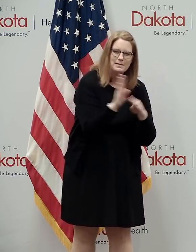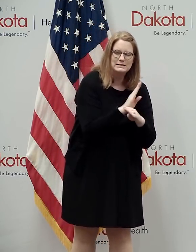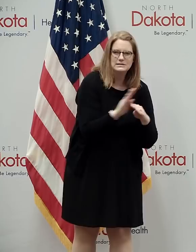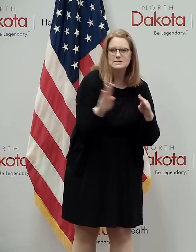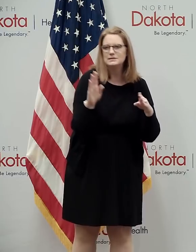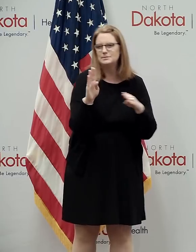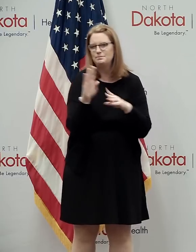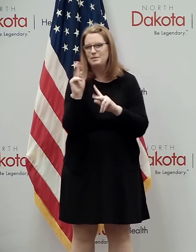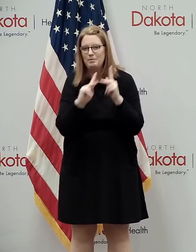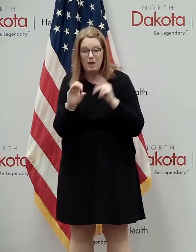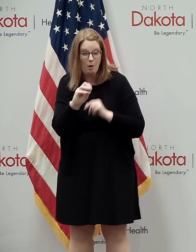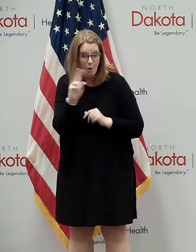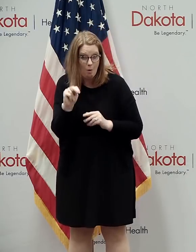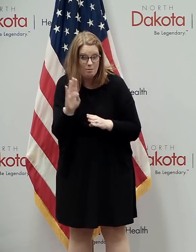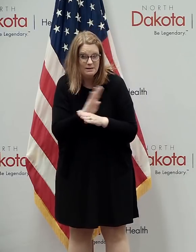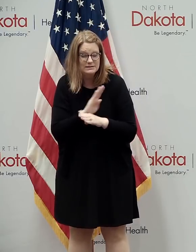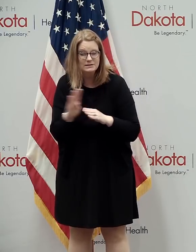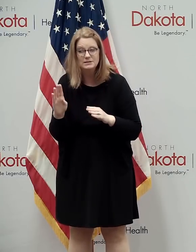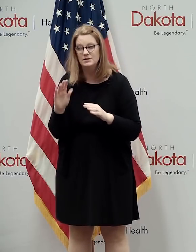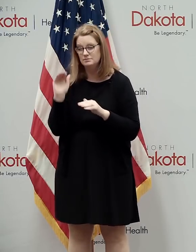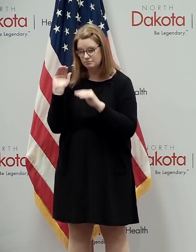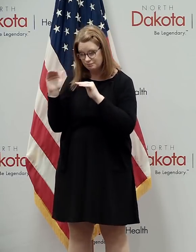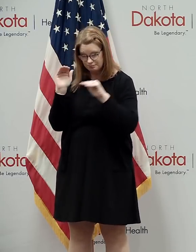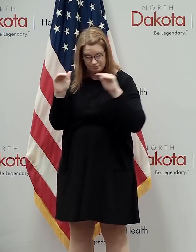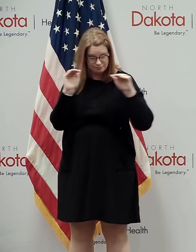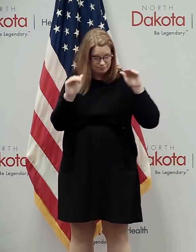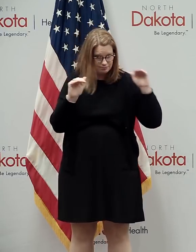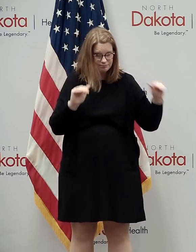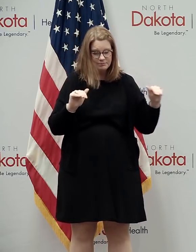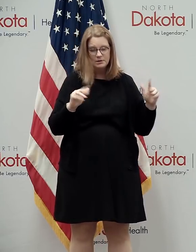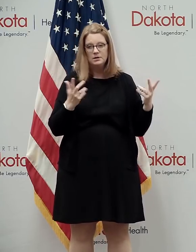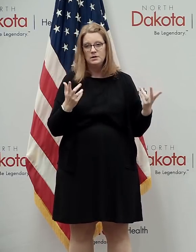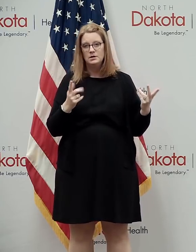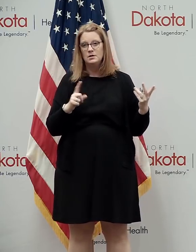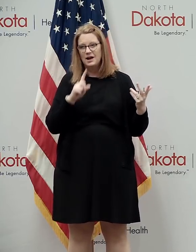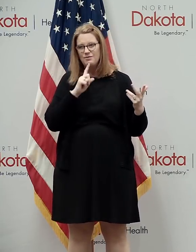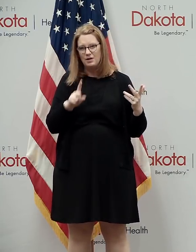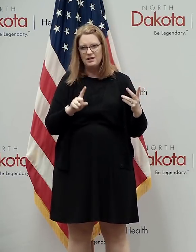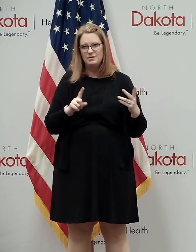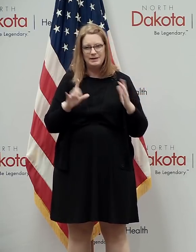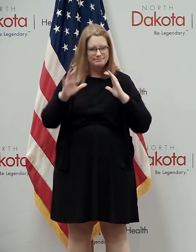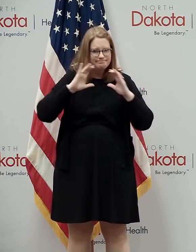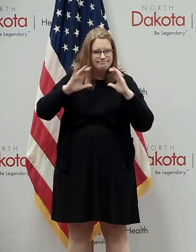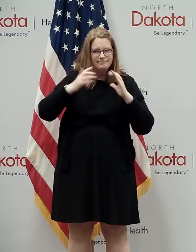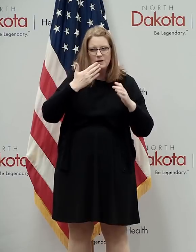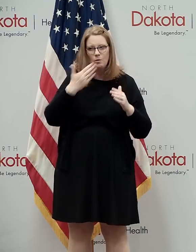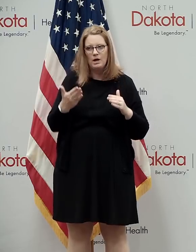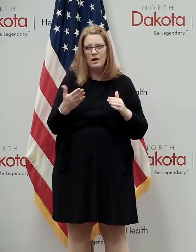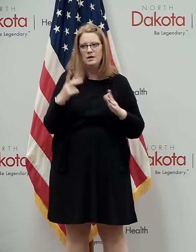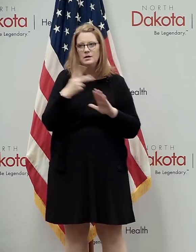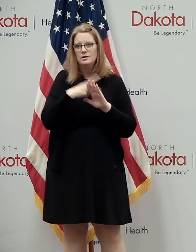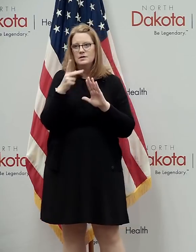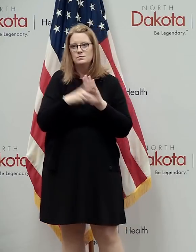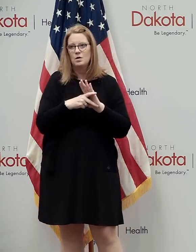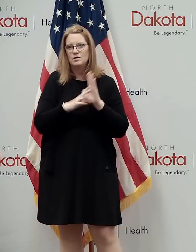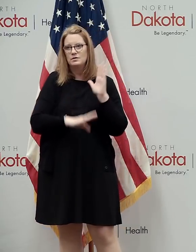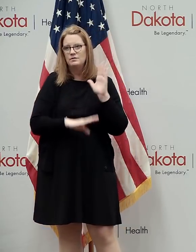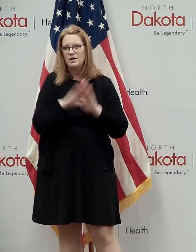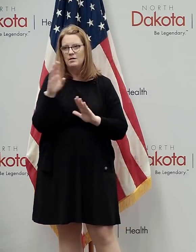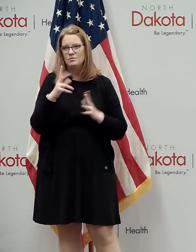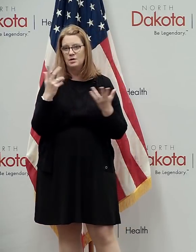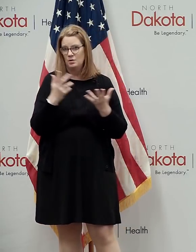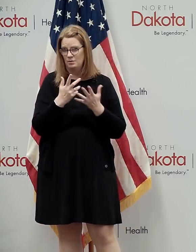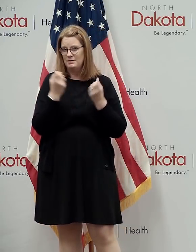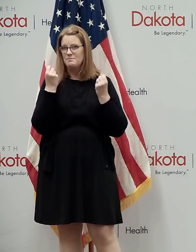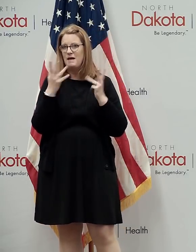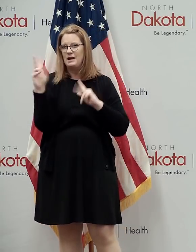owners across our state. Literally from day one, they've been in contact, and this program was developed with a tremendous amount of citizen